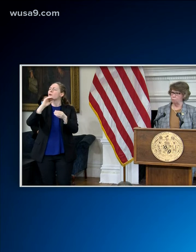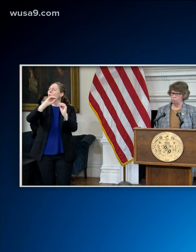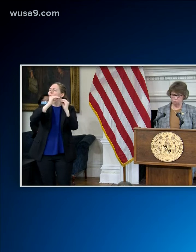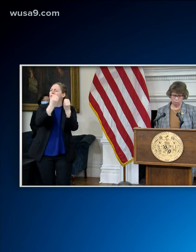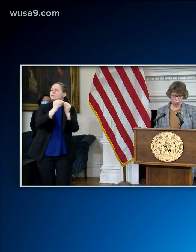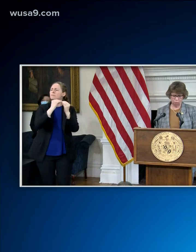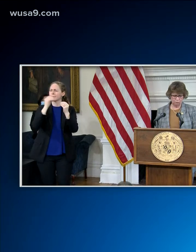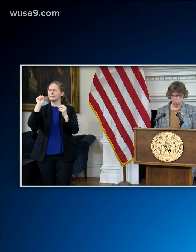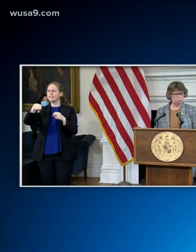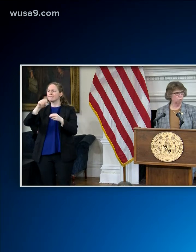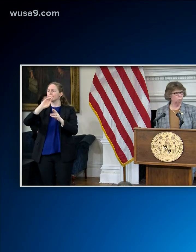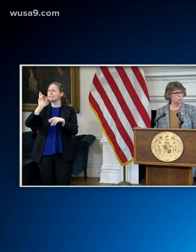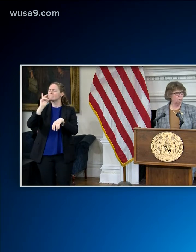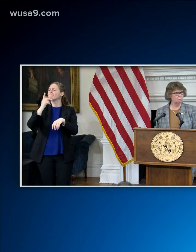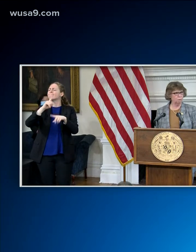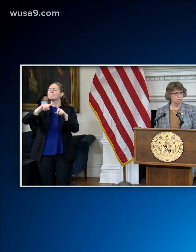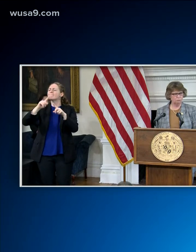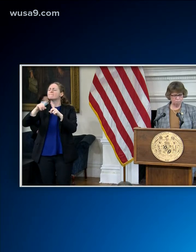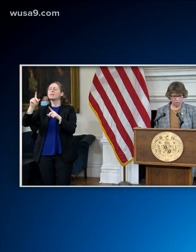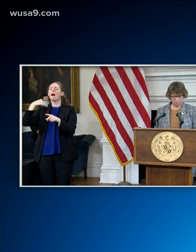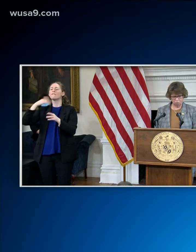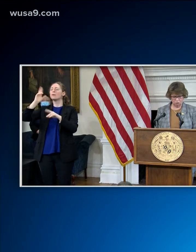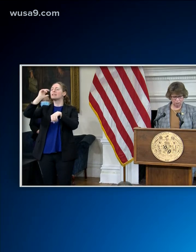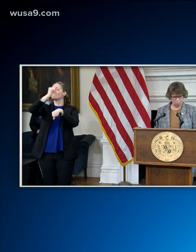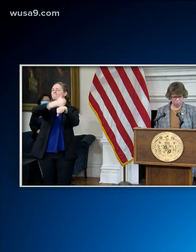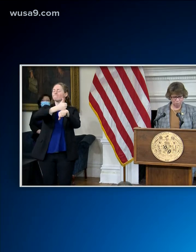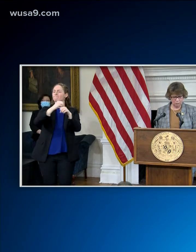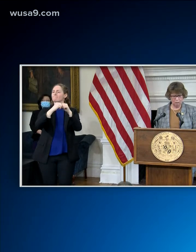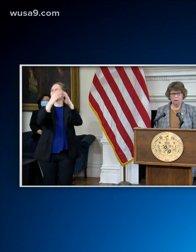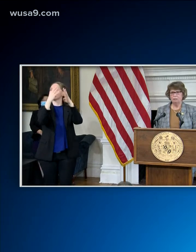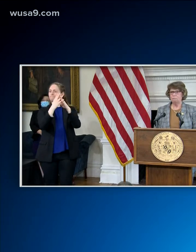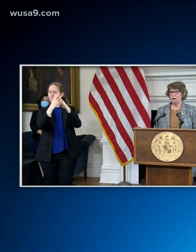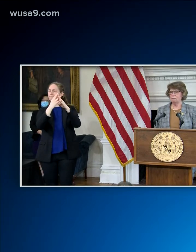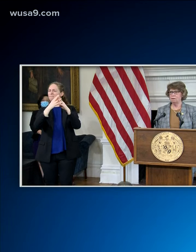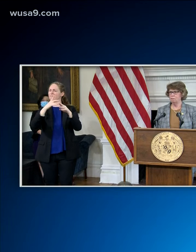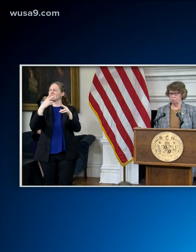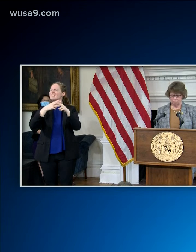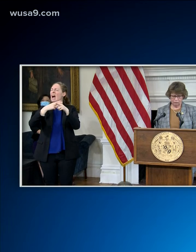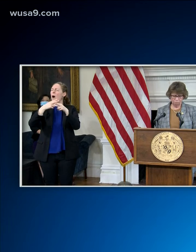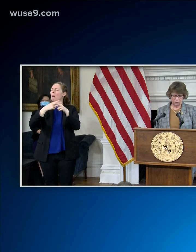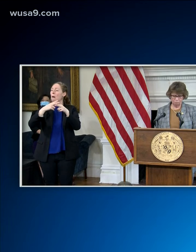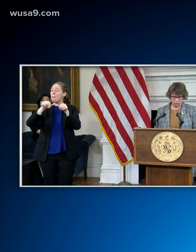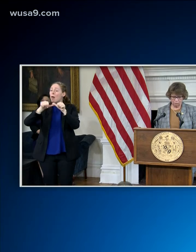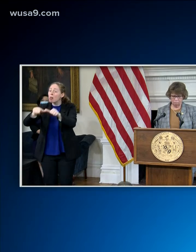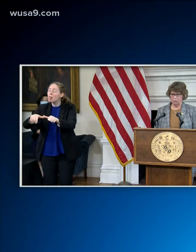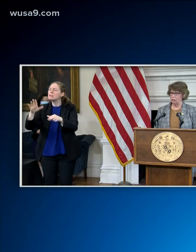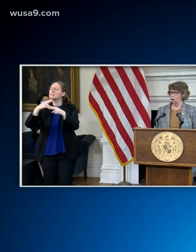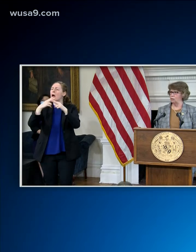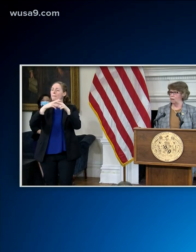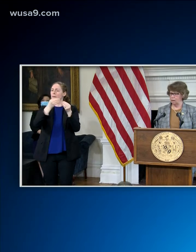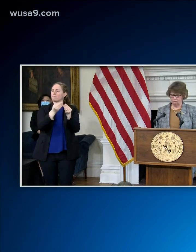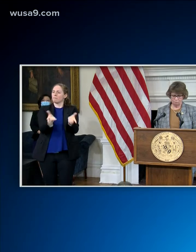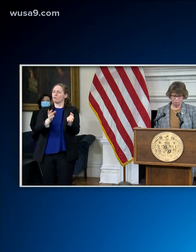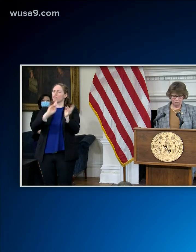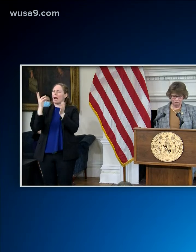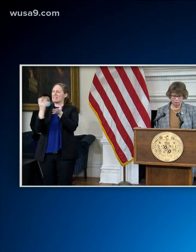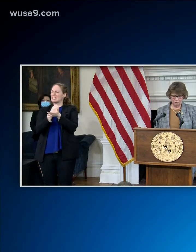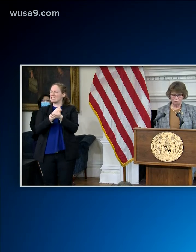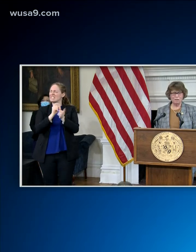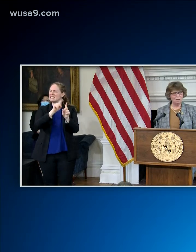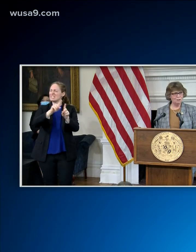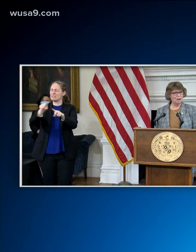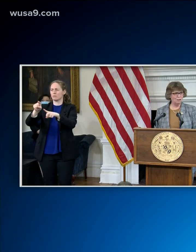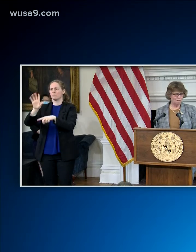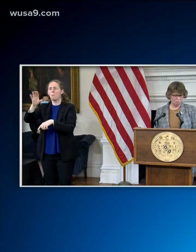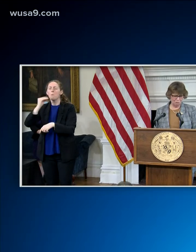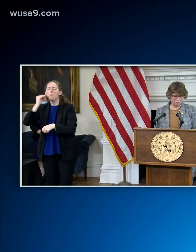expand opportunities for individuals with disabilities to get the shot. The vaccines are safe and effective, and they are